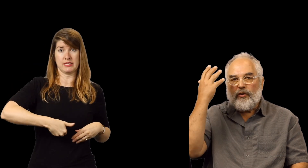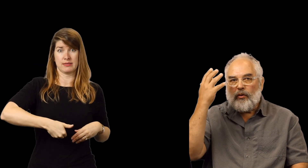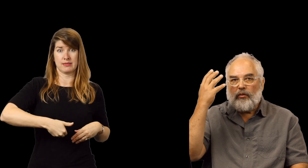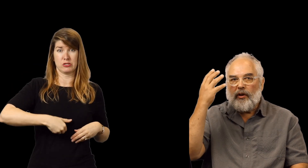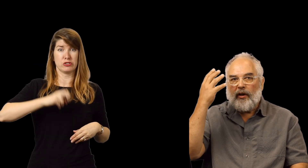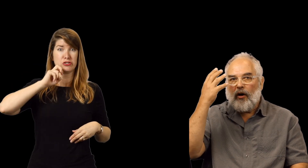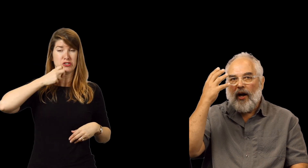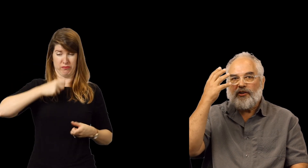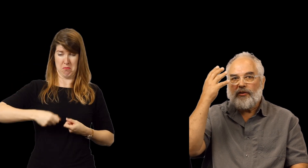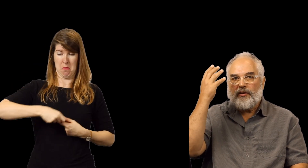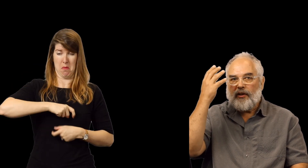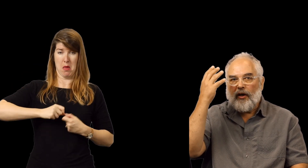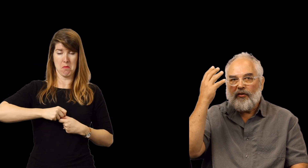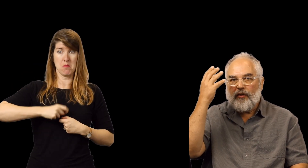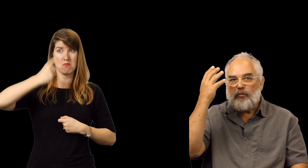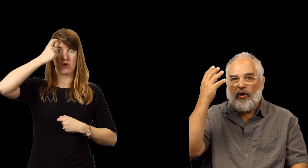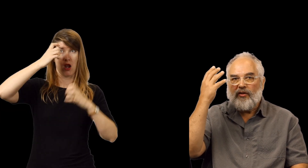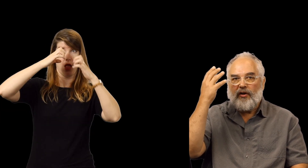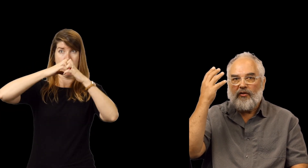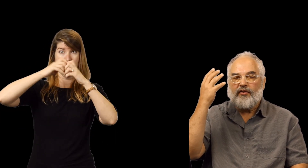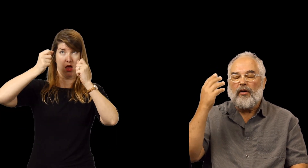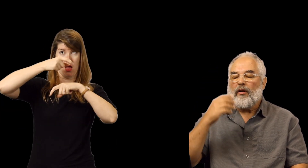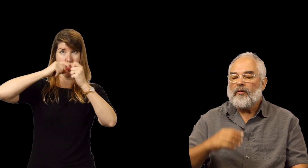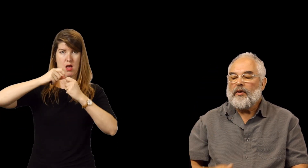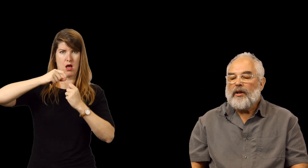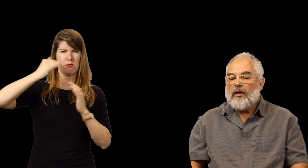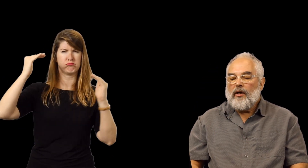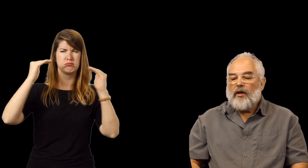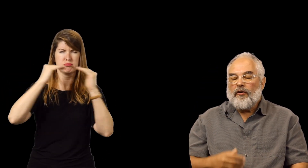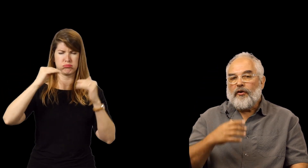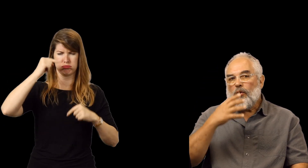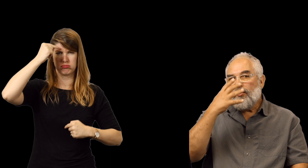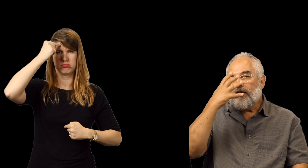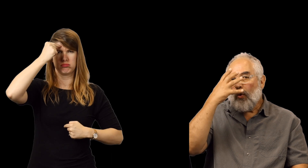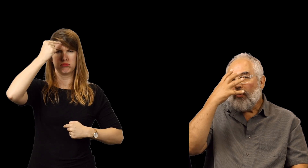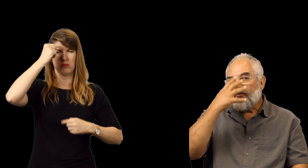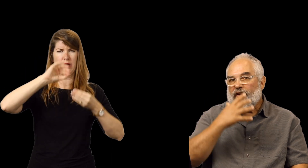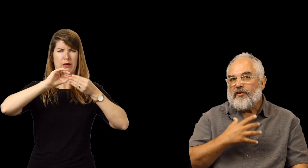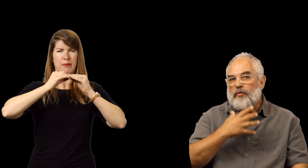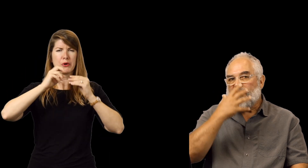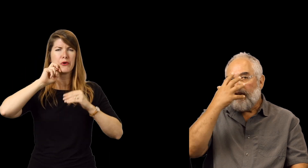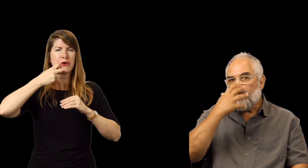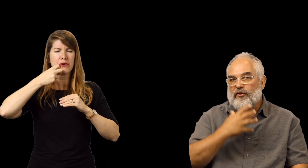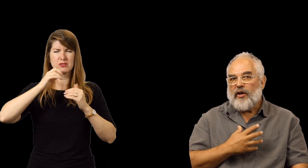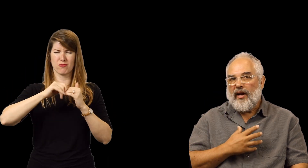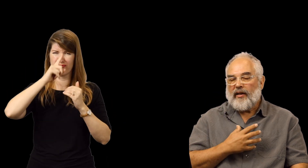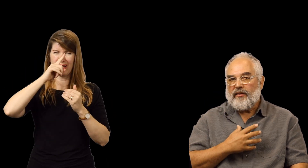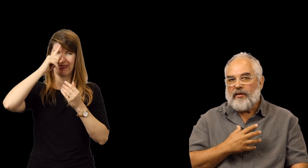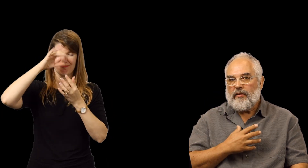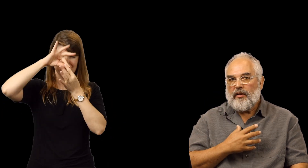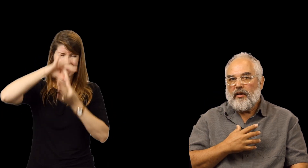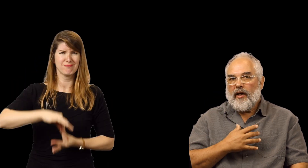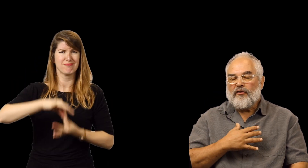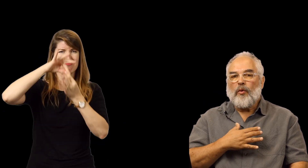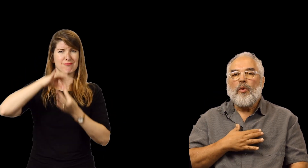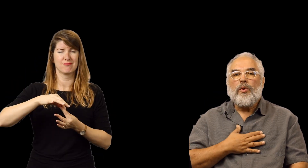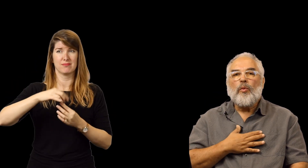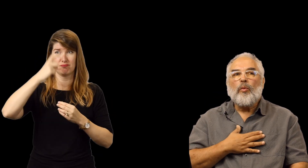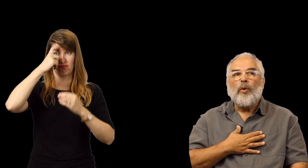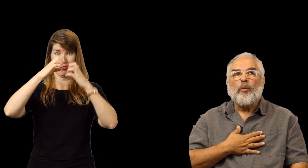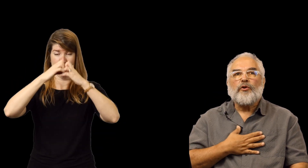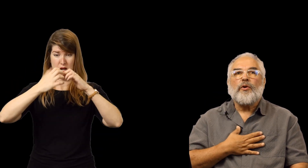as we do in the brains in our skull. So this whole system is interconnected. And